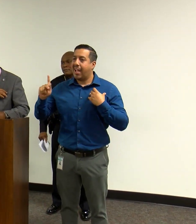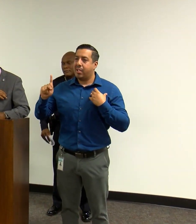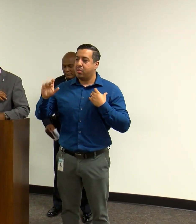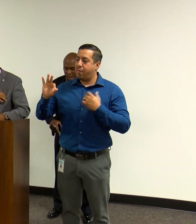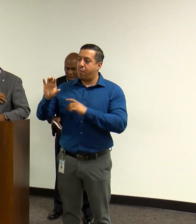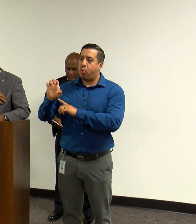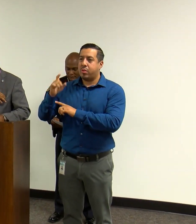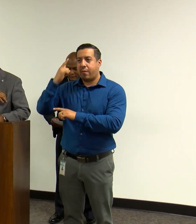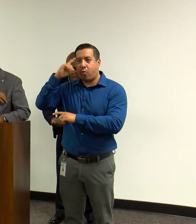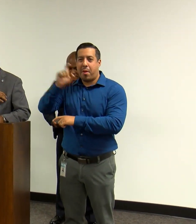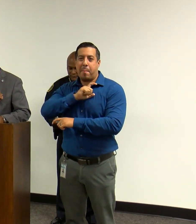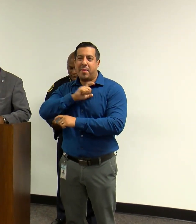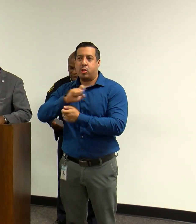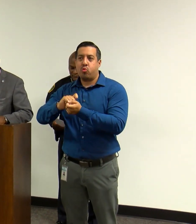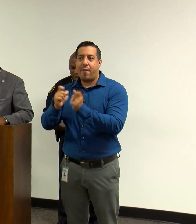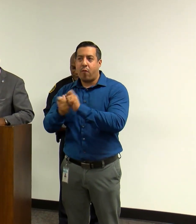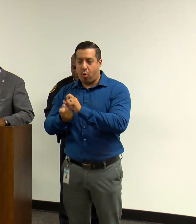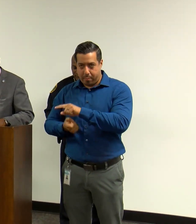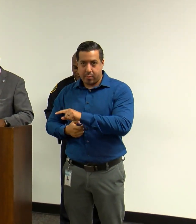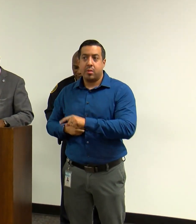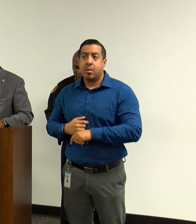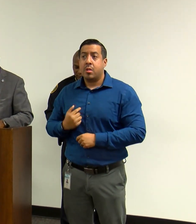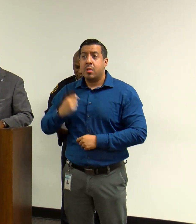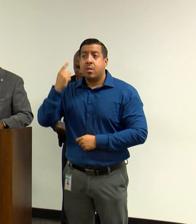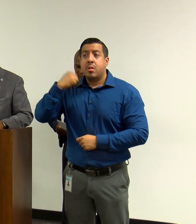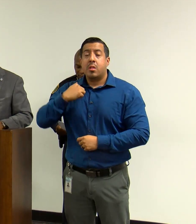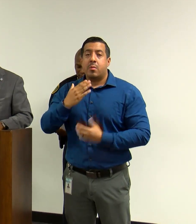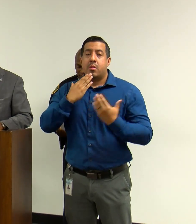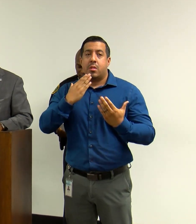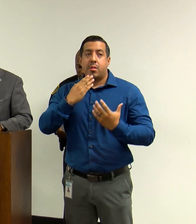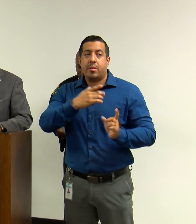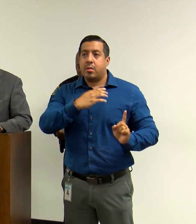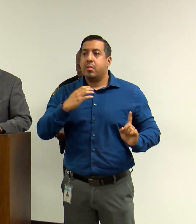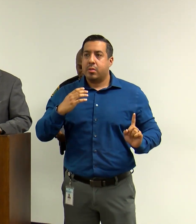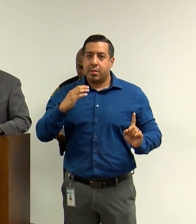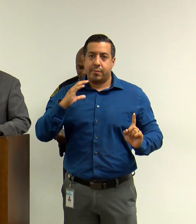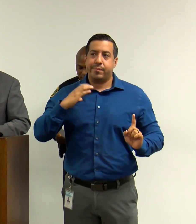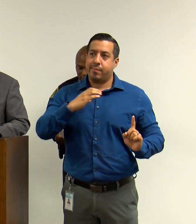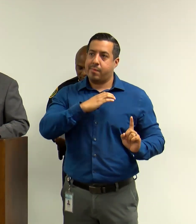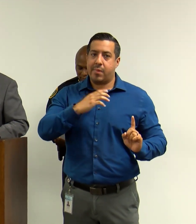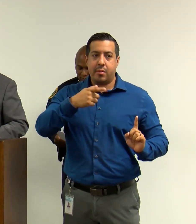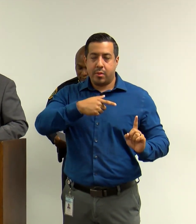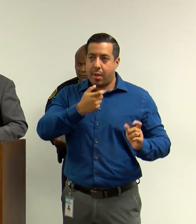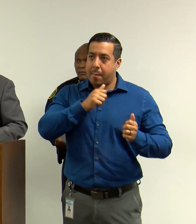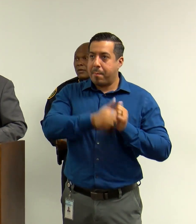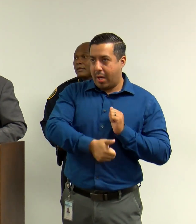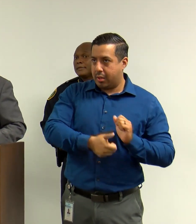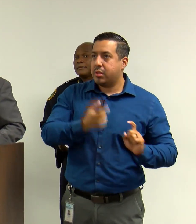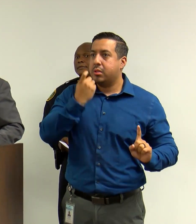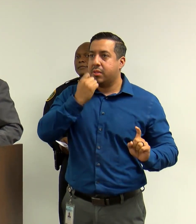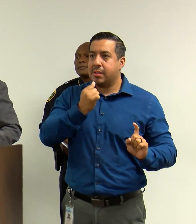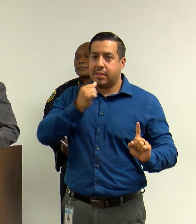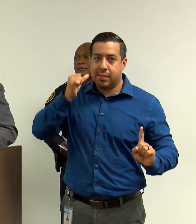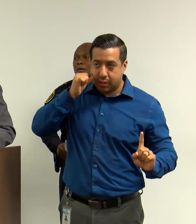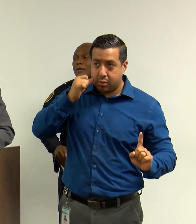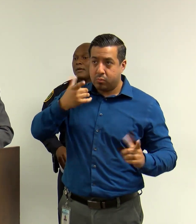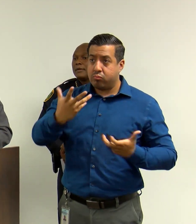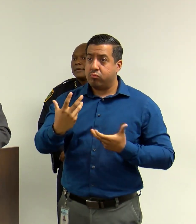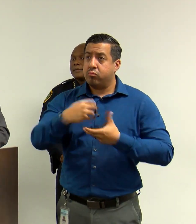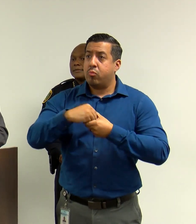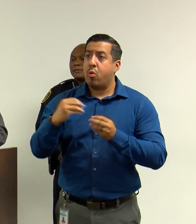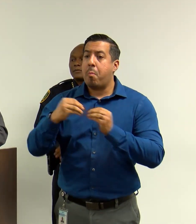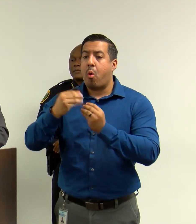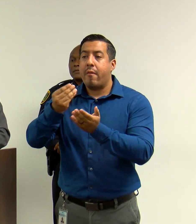Reform. I'm grateful that City Council passed the fiscal year 2022 budget yesterday to include